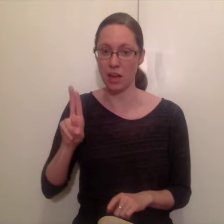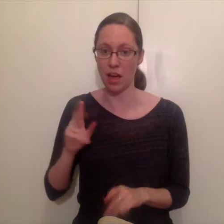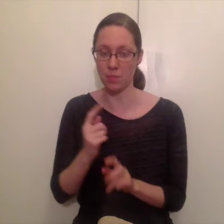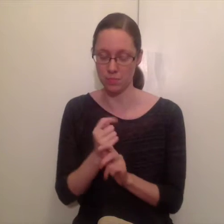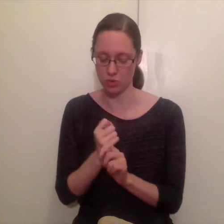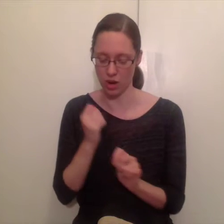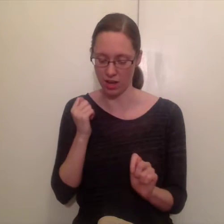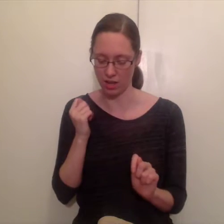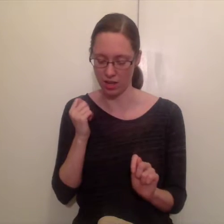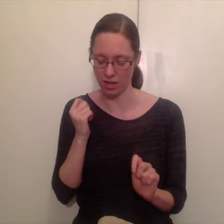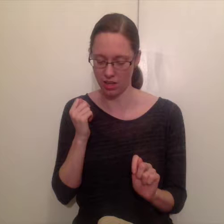pickup truck.